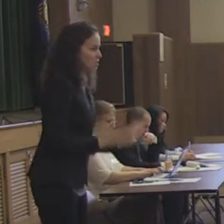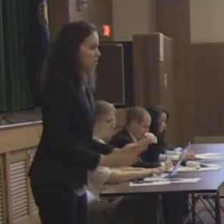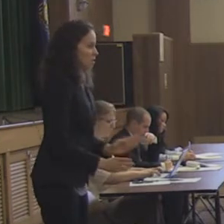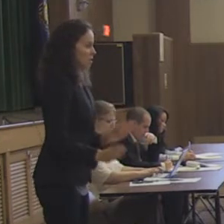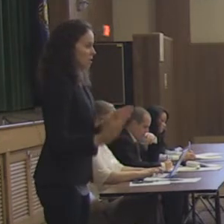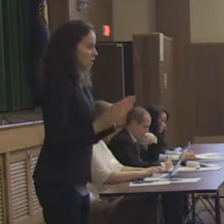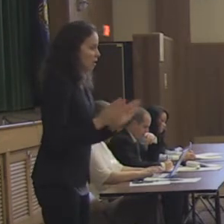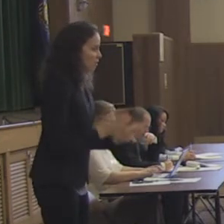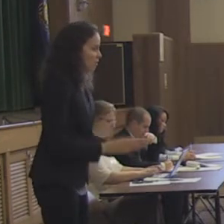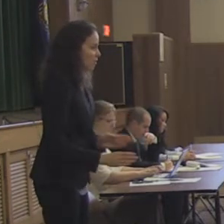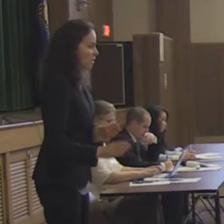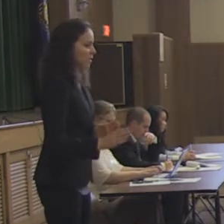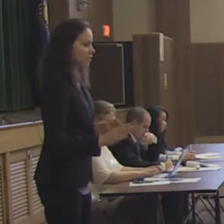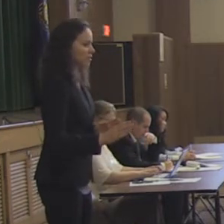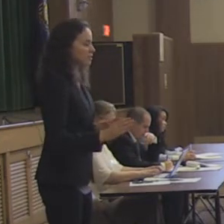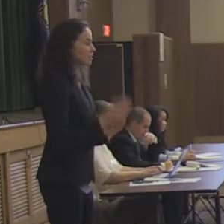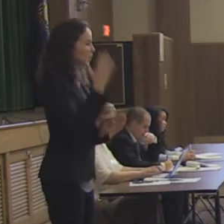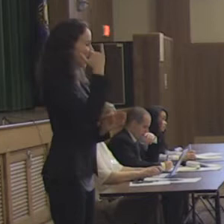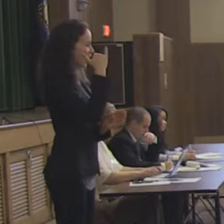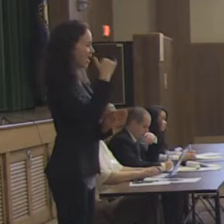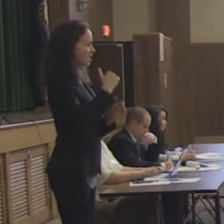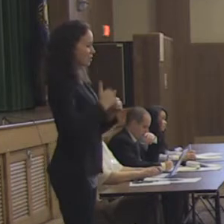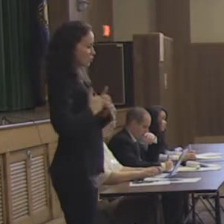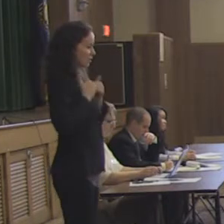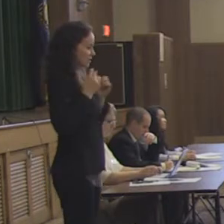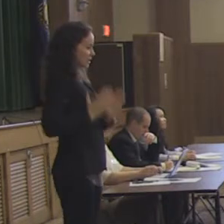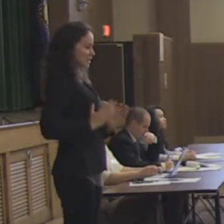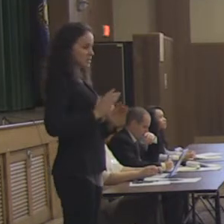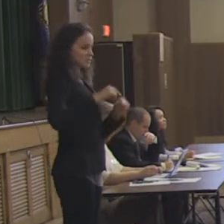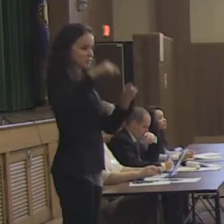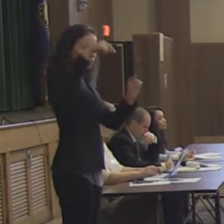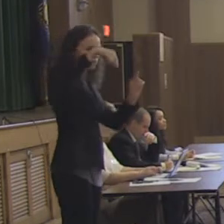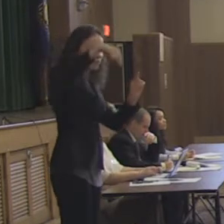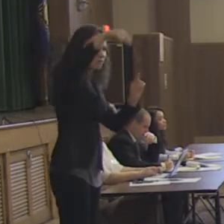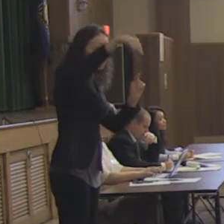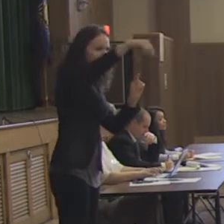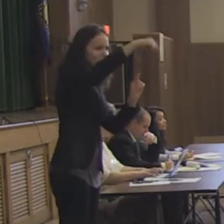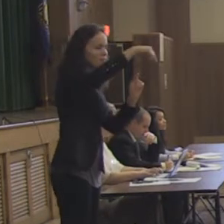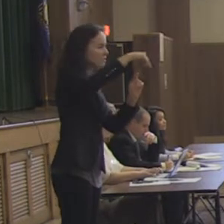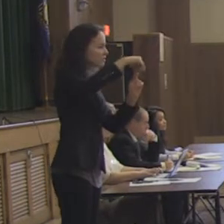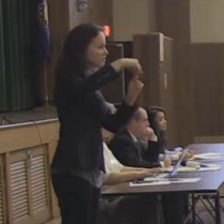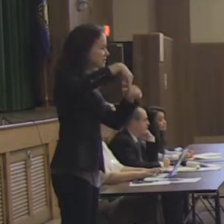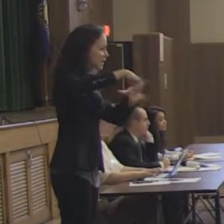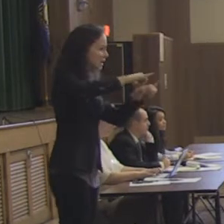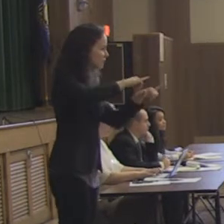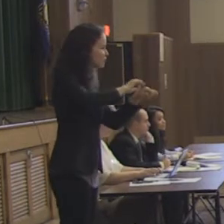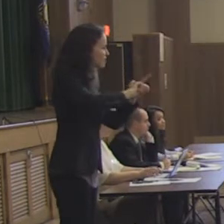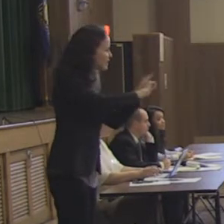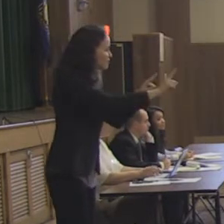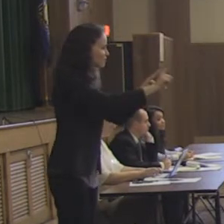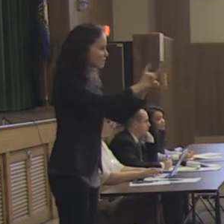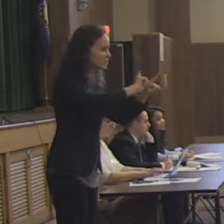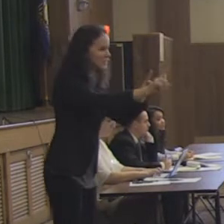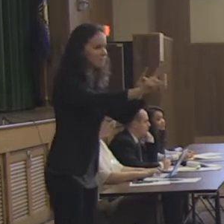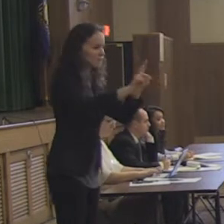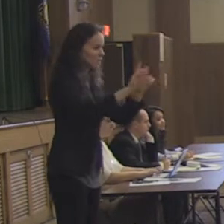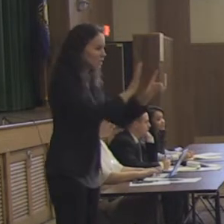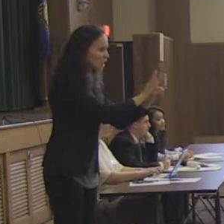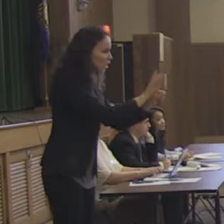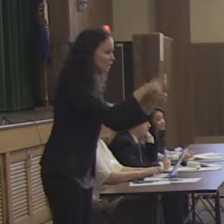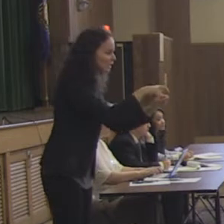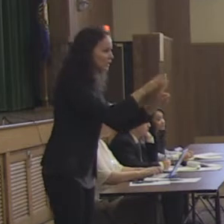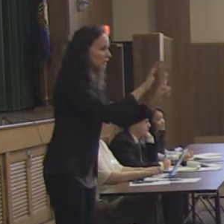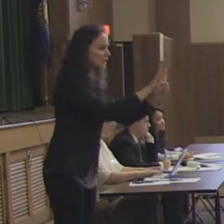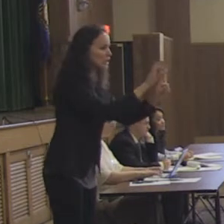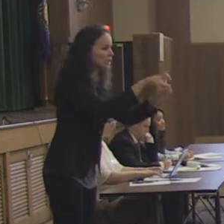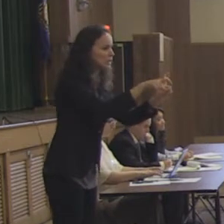of the residents was a unique individual with complex needs, and it was important to take the time to develop